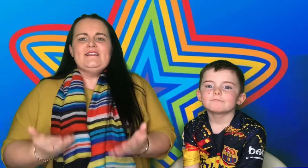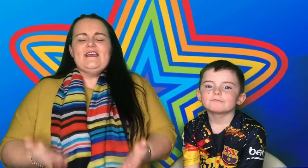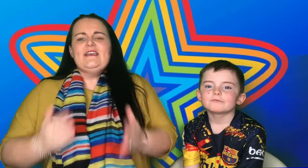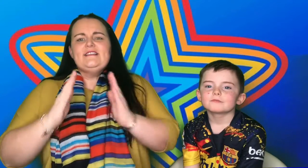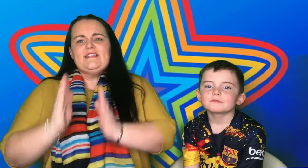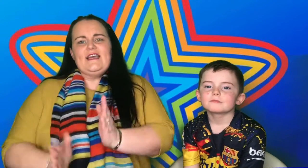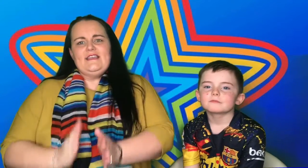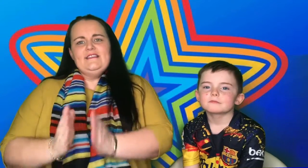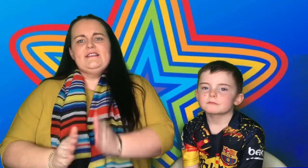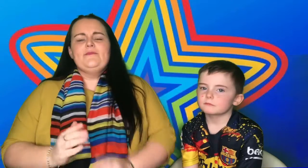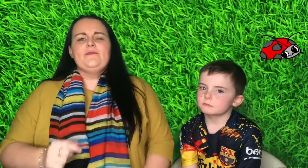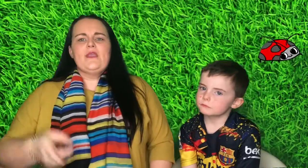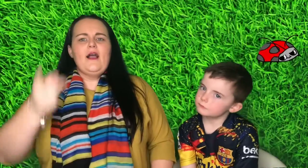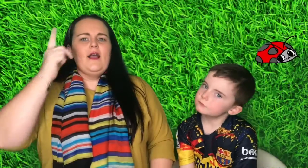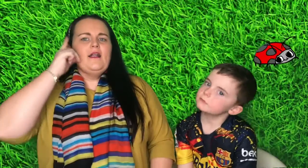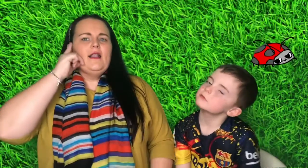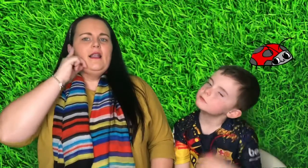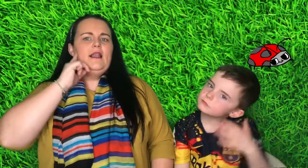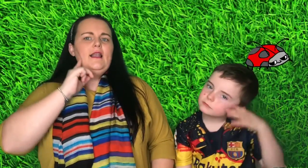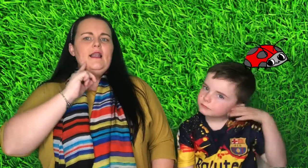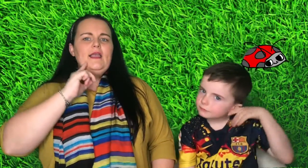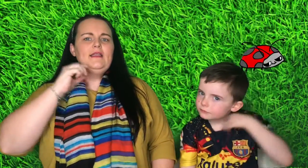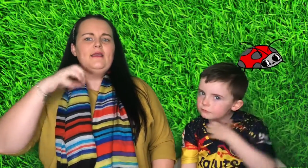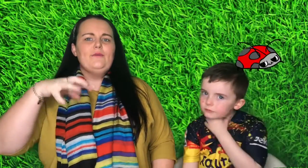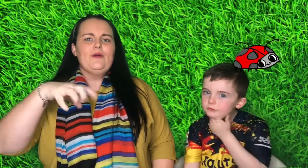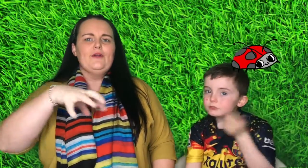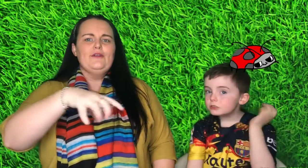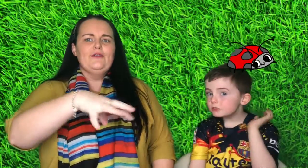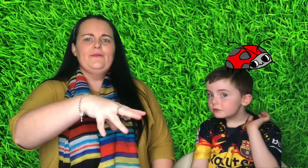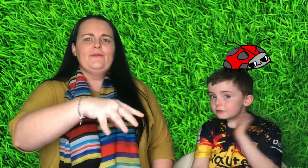Today's signs are Ladybird.